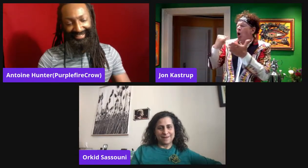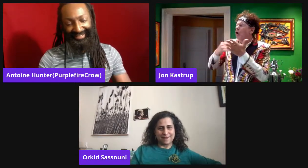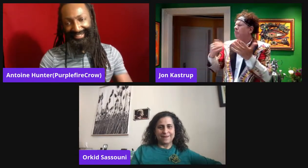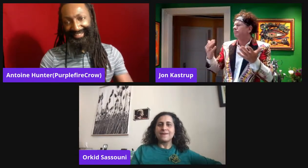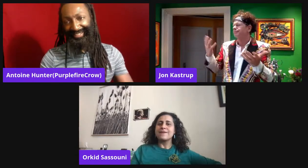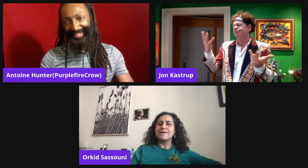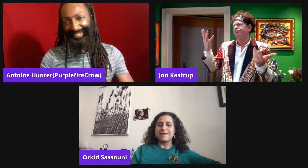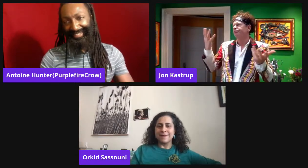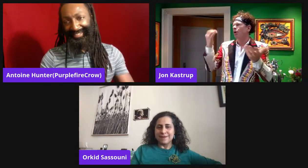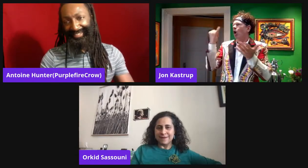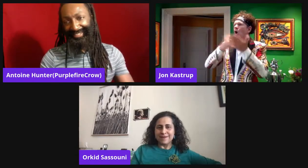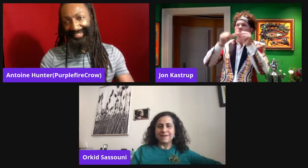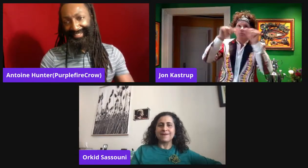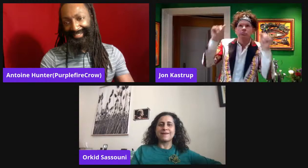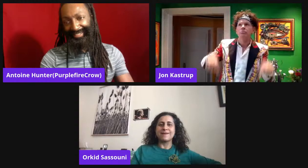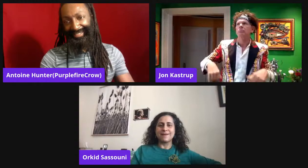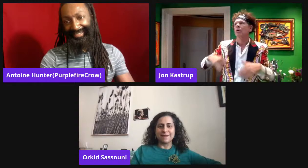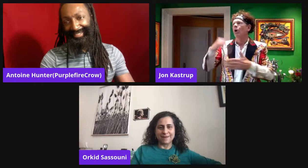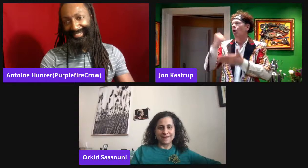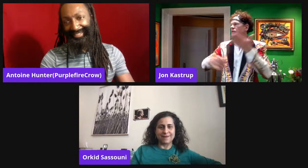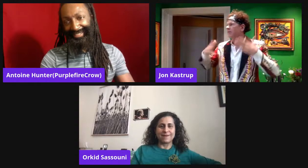I studied history.